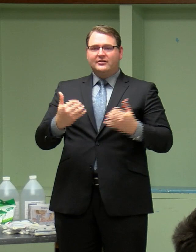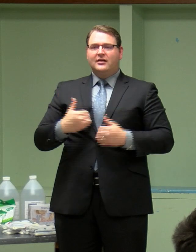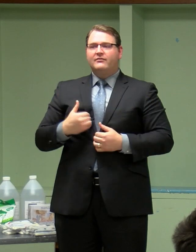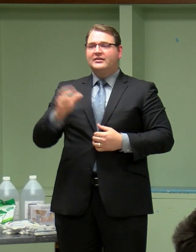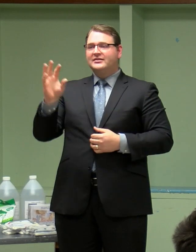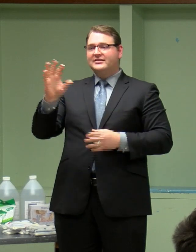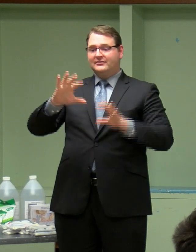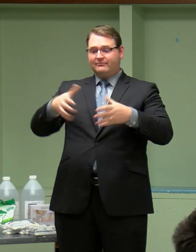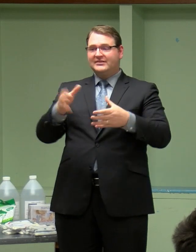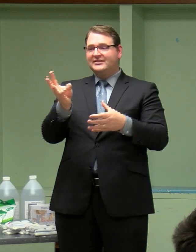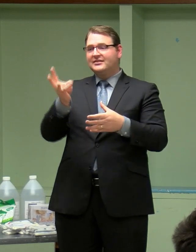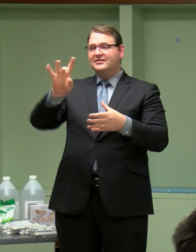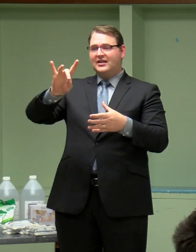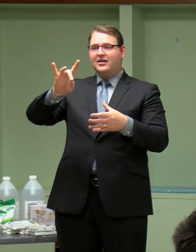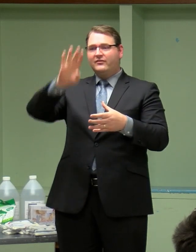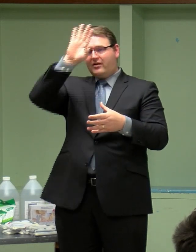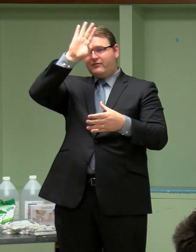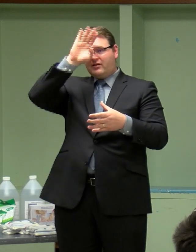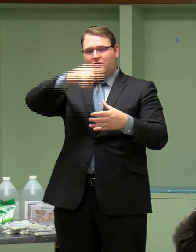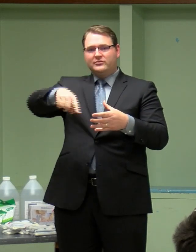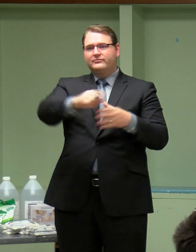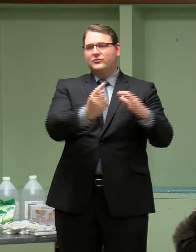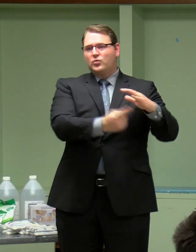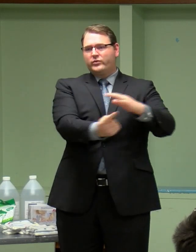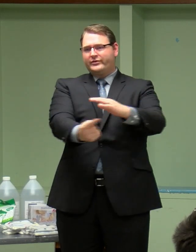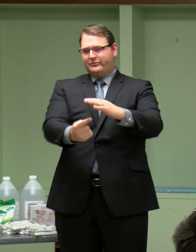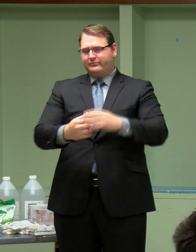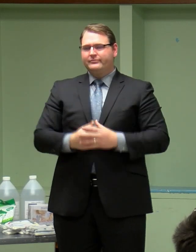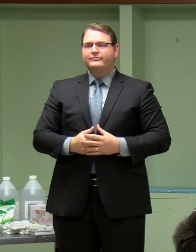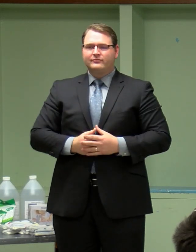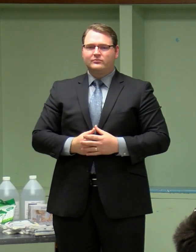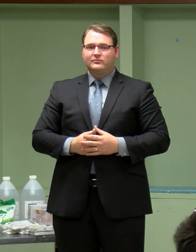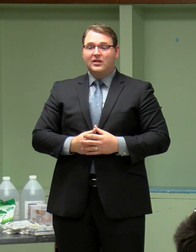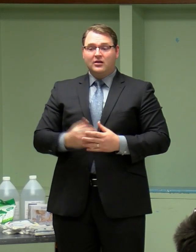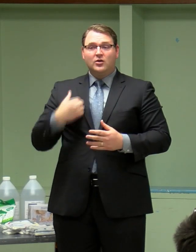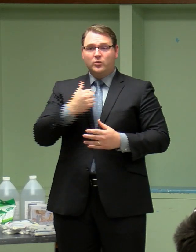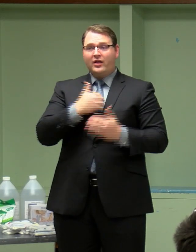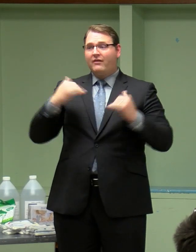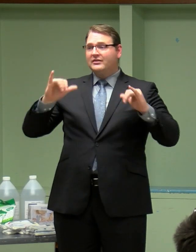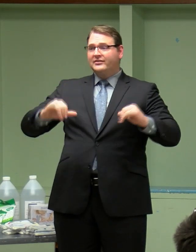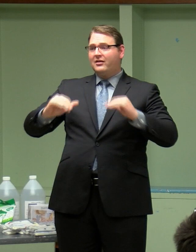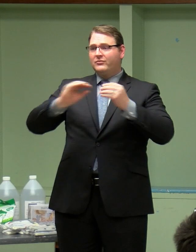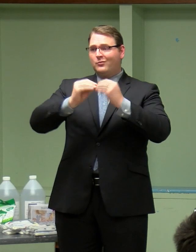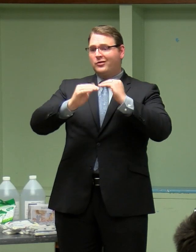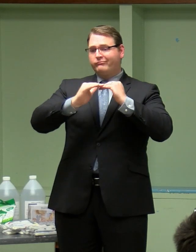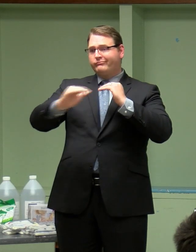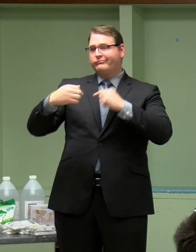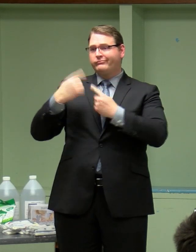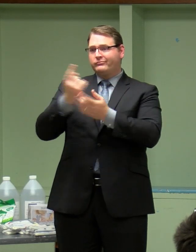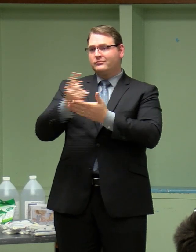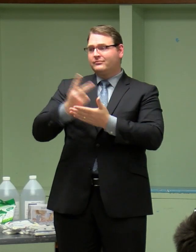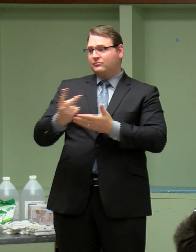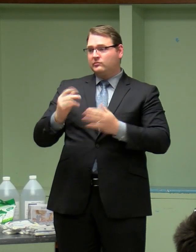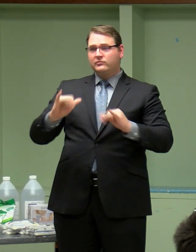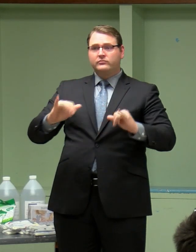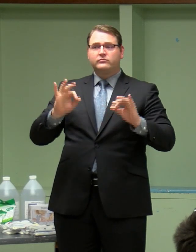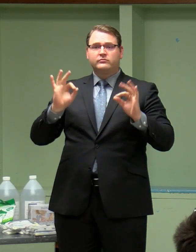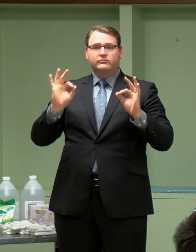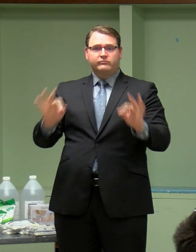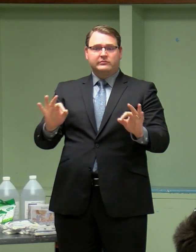68 firefighters in quarantine. We've essentially maintained that level for the last couple of weeks, which is a